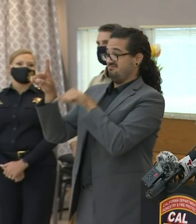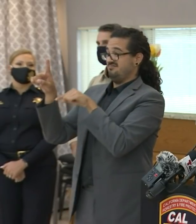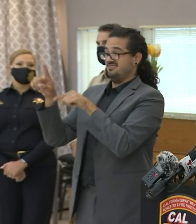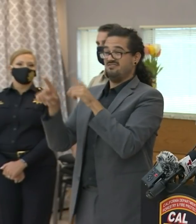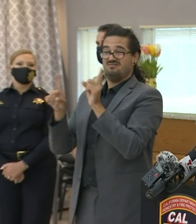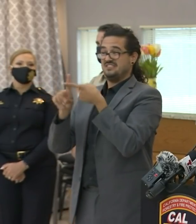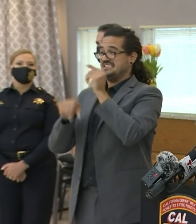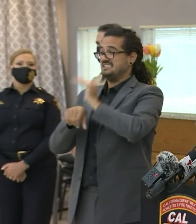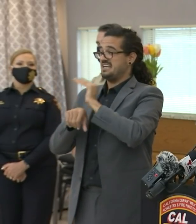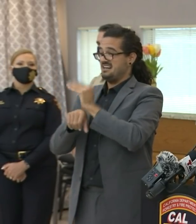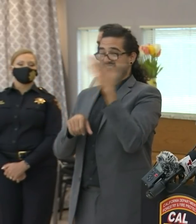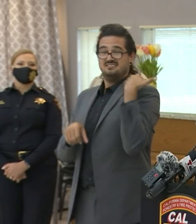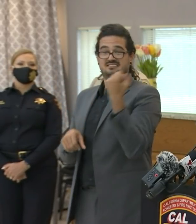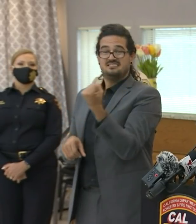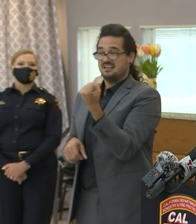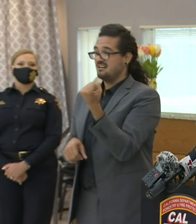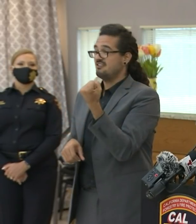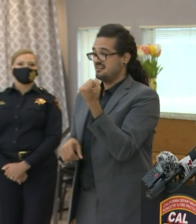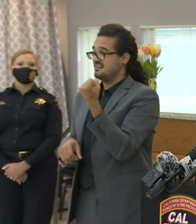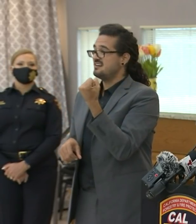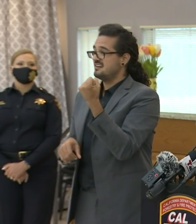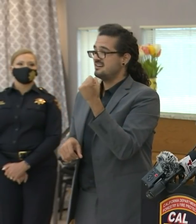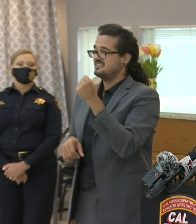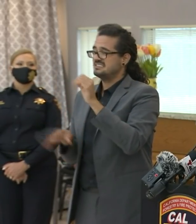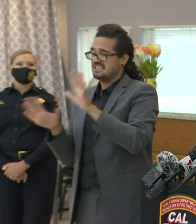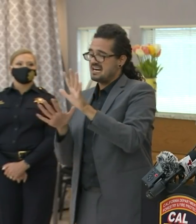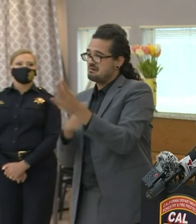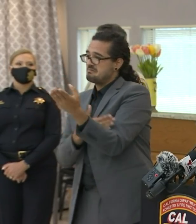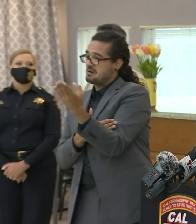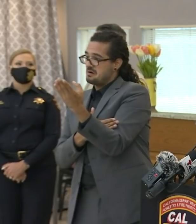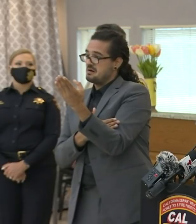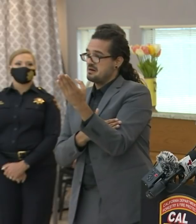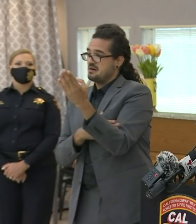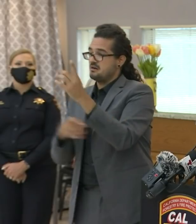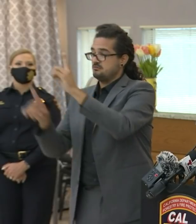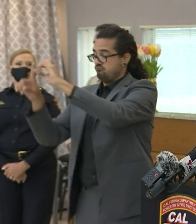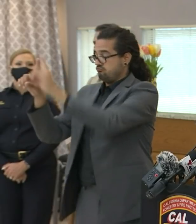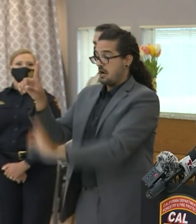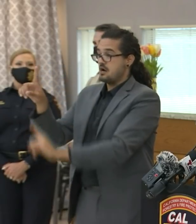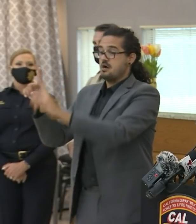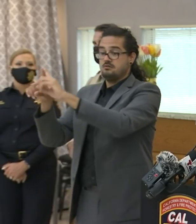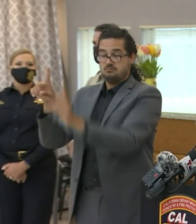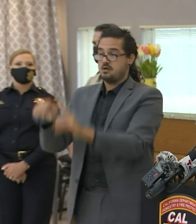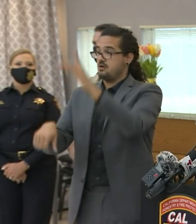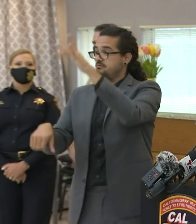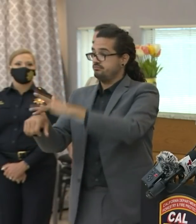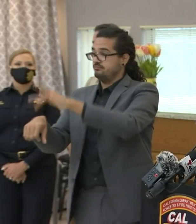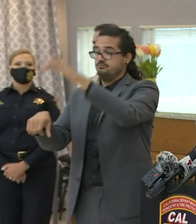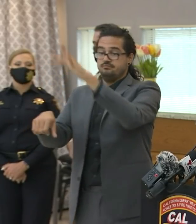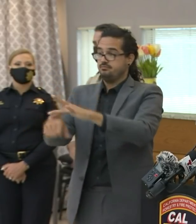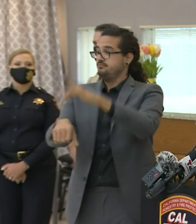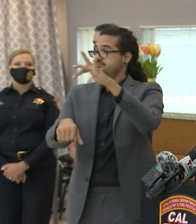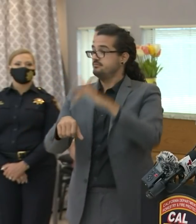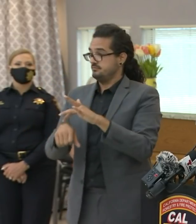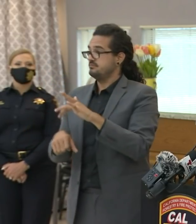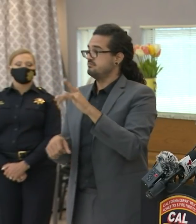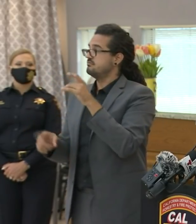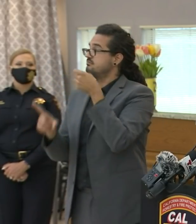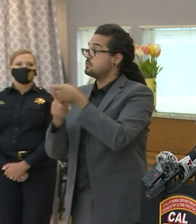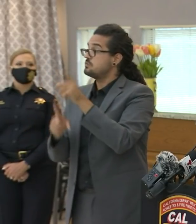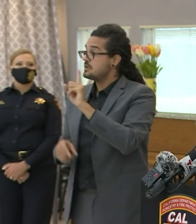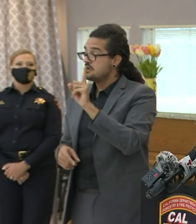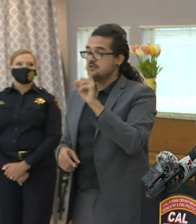Saturday evening into Sunday morning, it struck in multiple places throughout the unit, both in San Mateo and Santa Cruz counties. Those